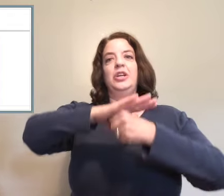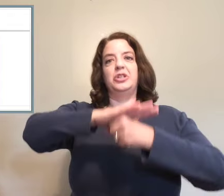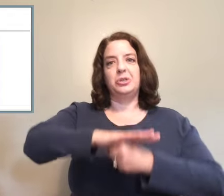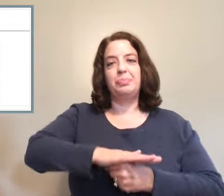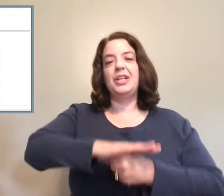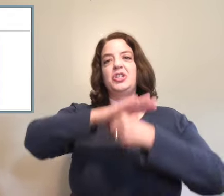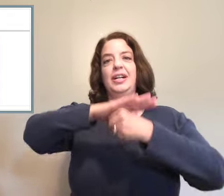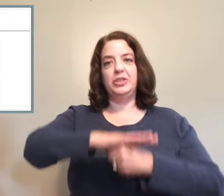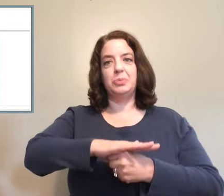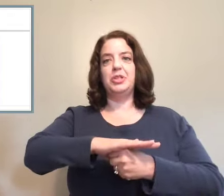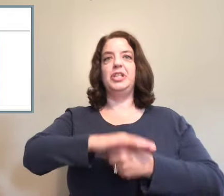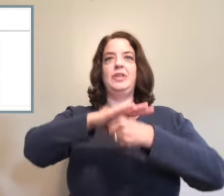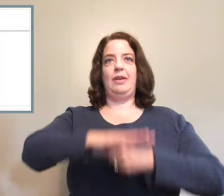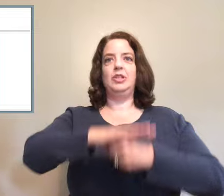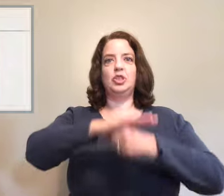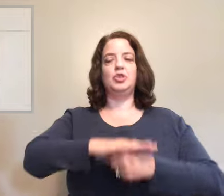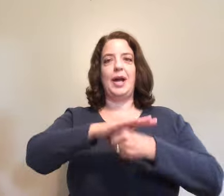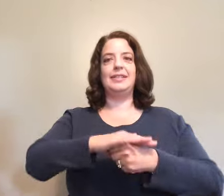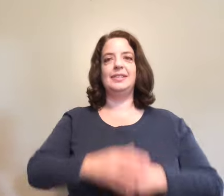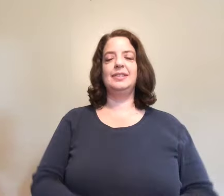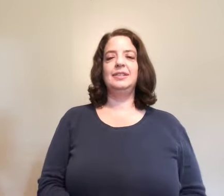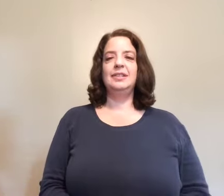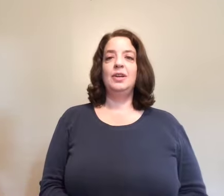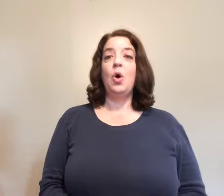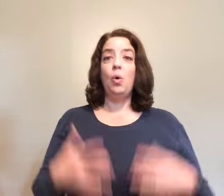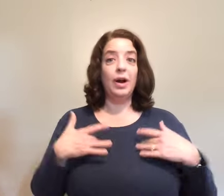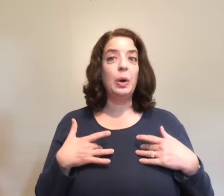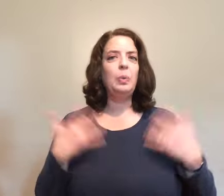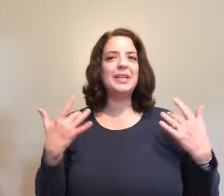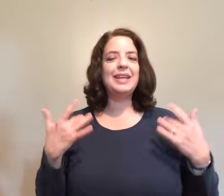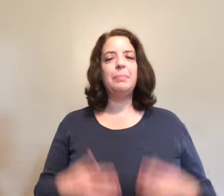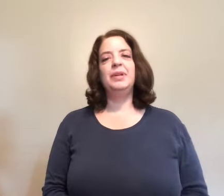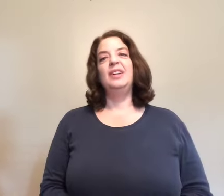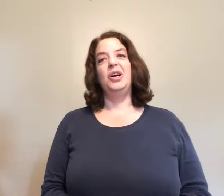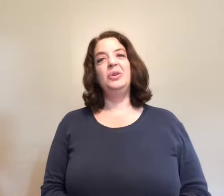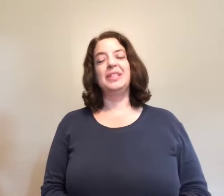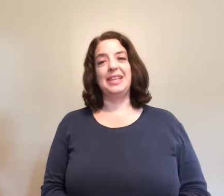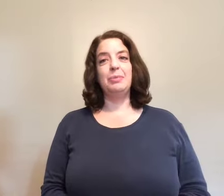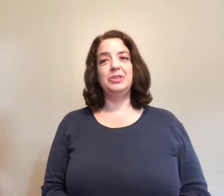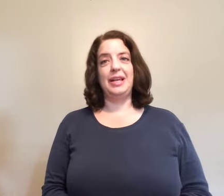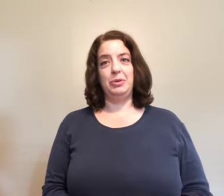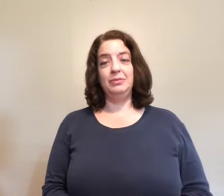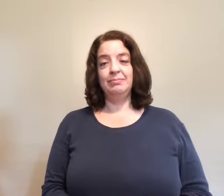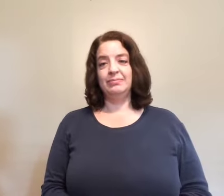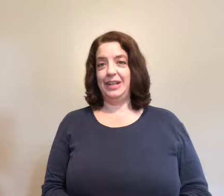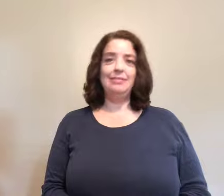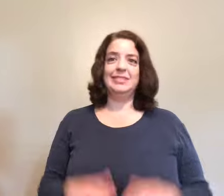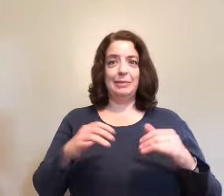there's this pressure on you that's pushing you down. Stressed. Or what's up? Oh, the same old, right? Same thing